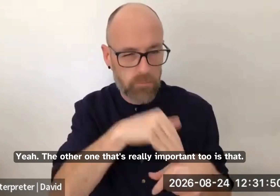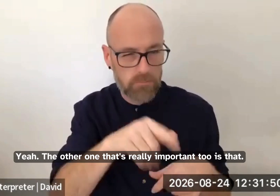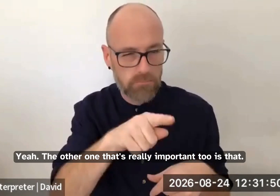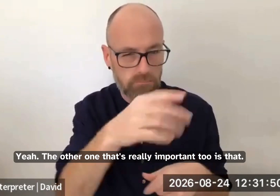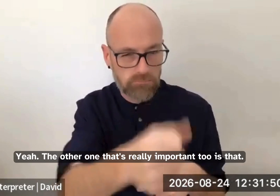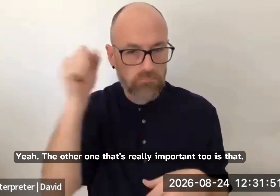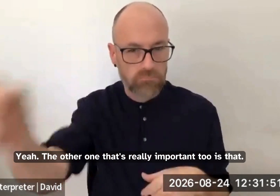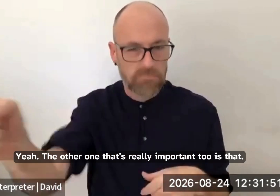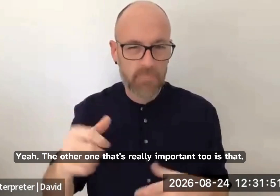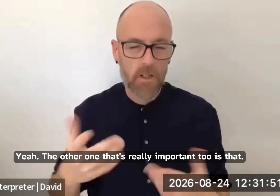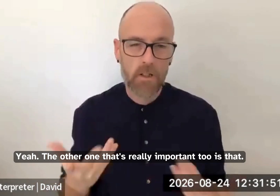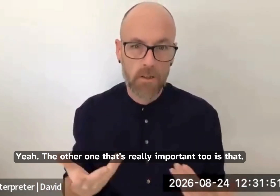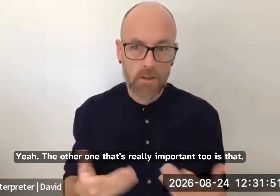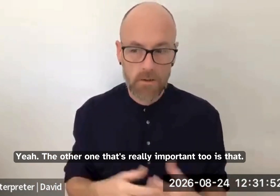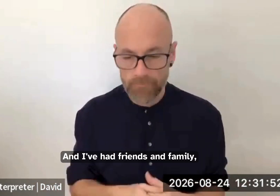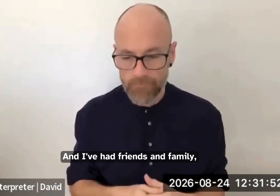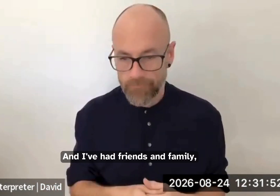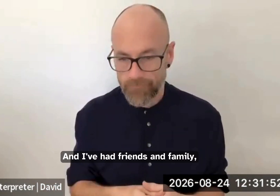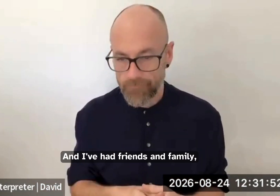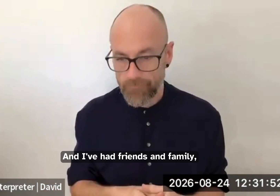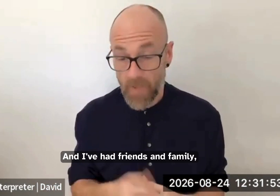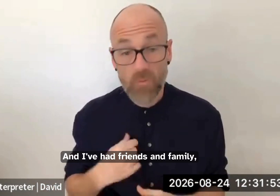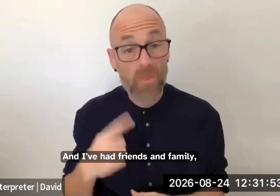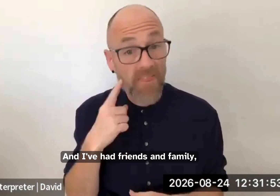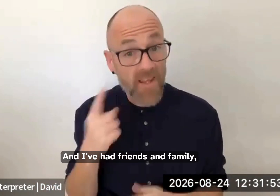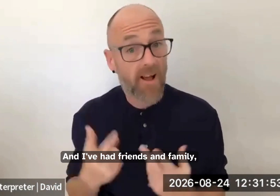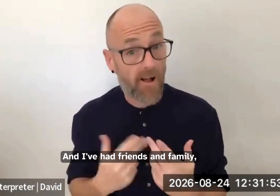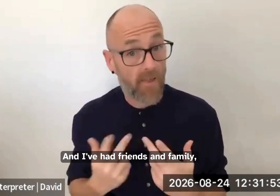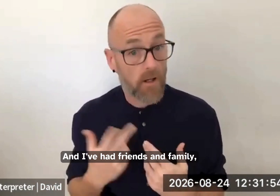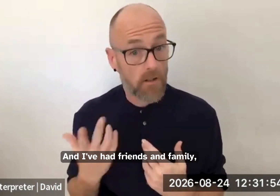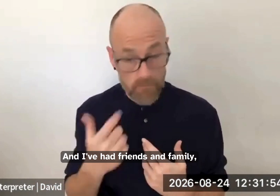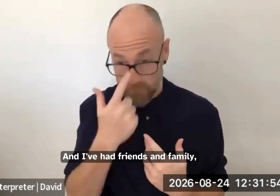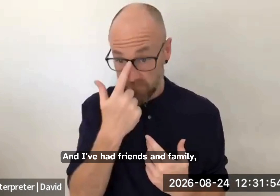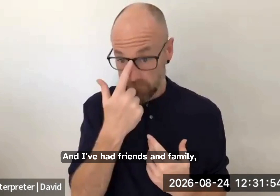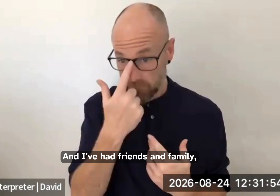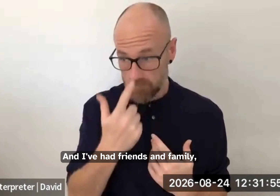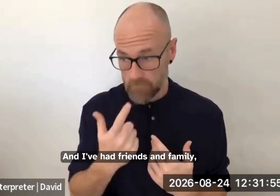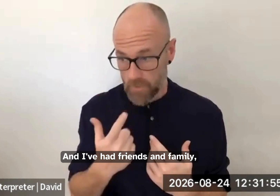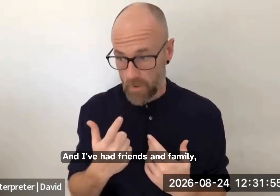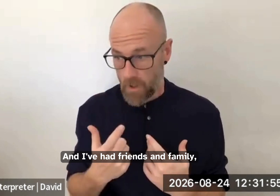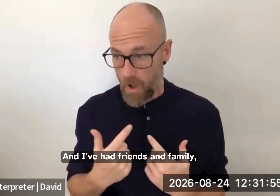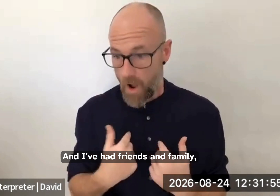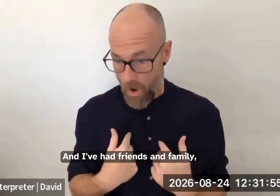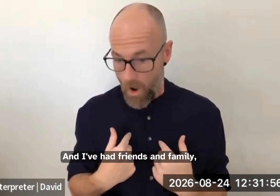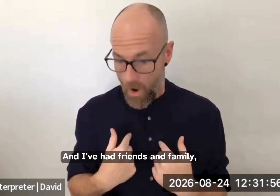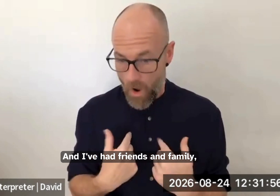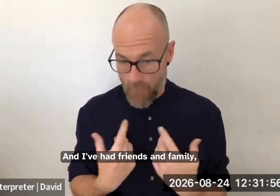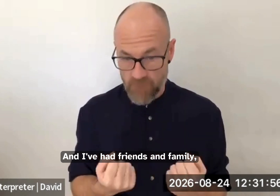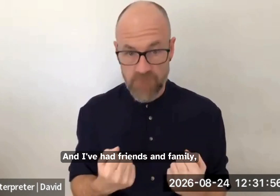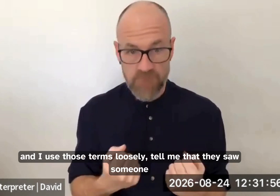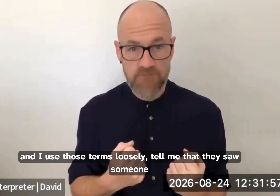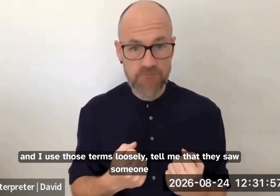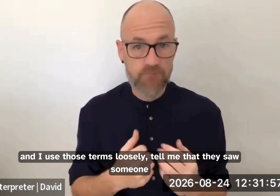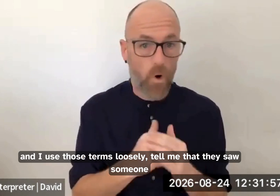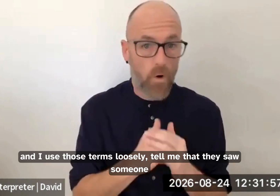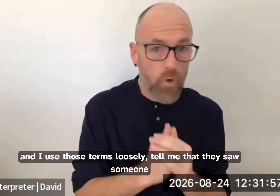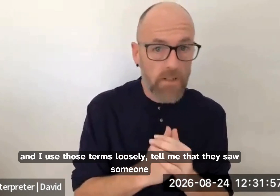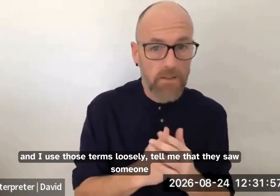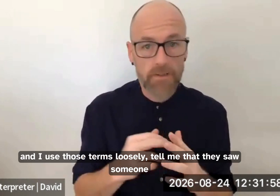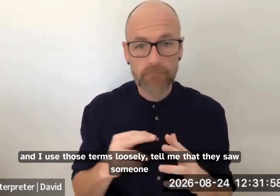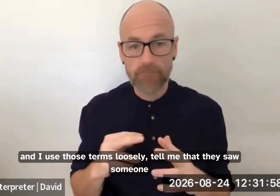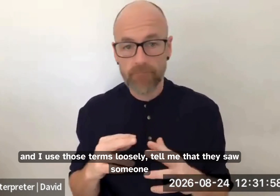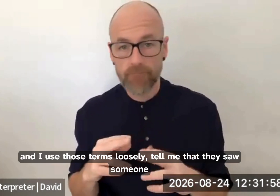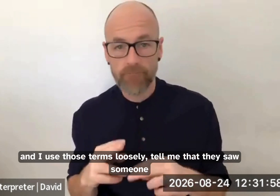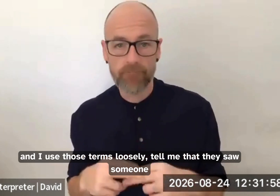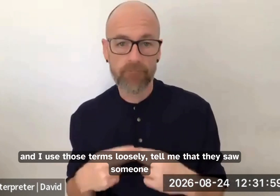really important too is that, think about this, is that, and I've had friends and family, and I use those